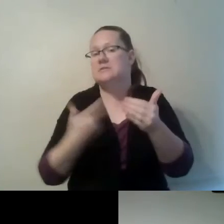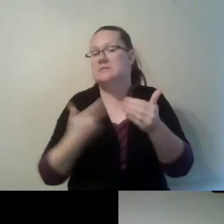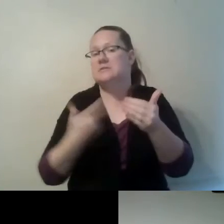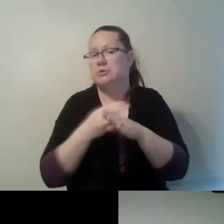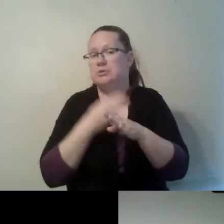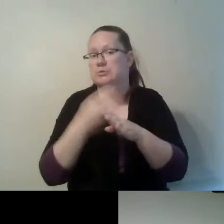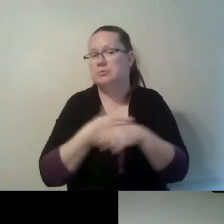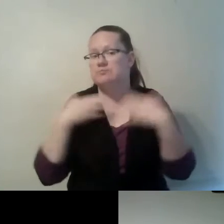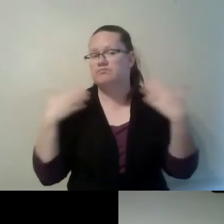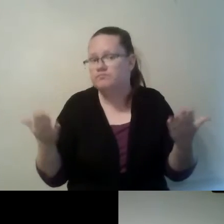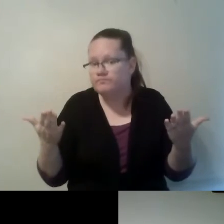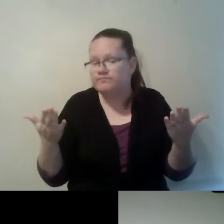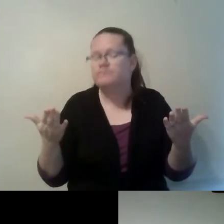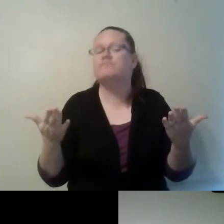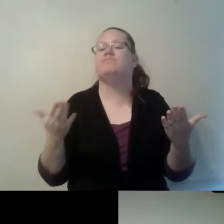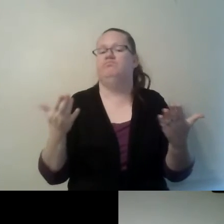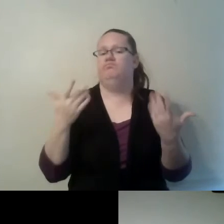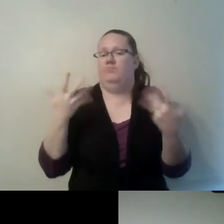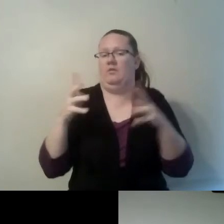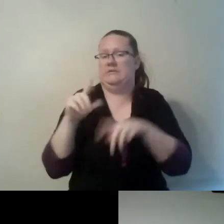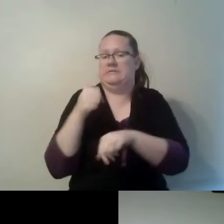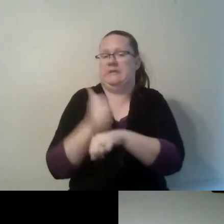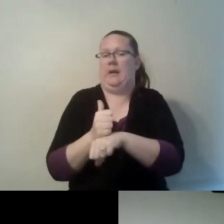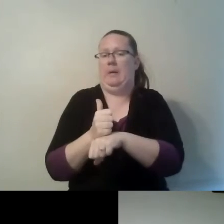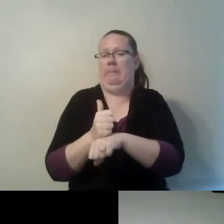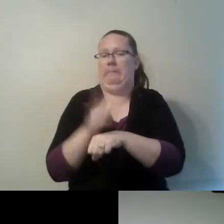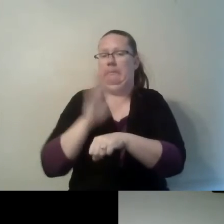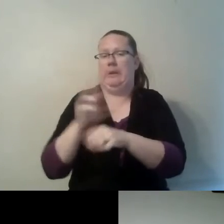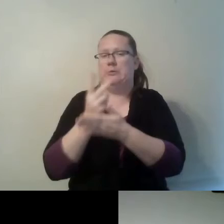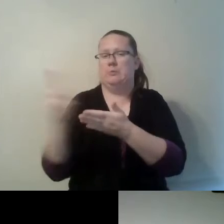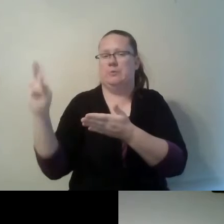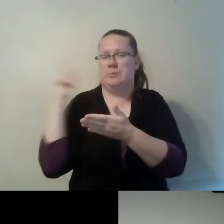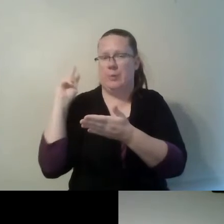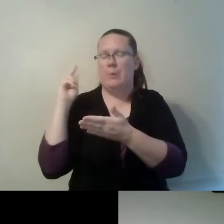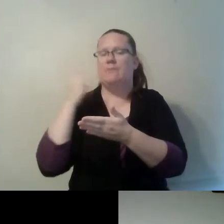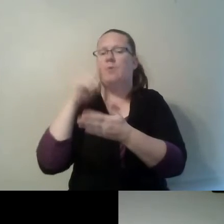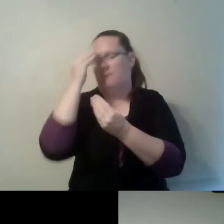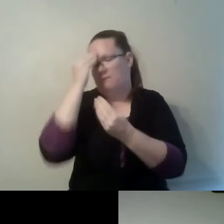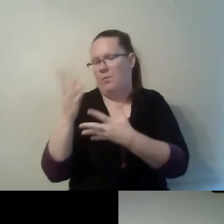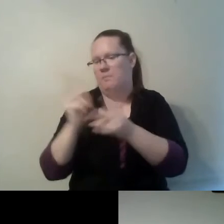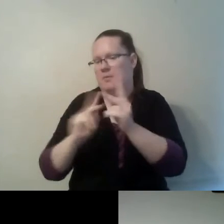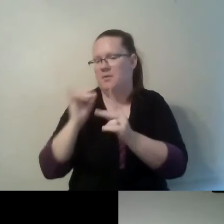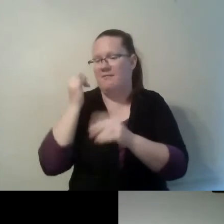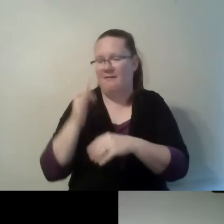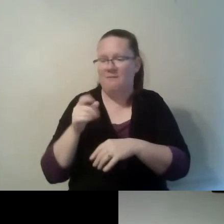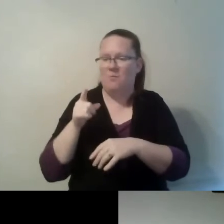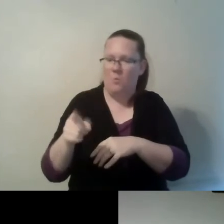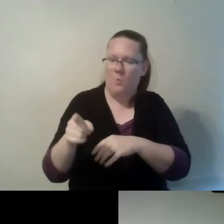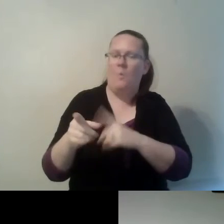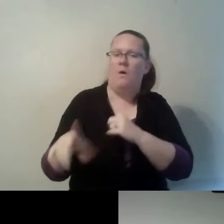is the one that was set up here a couple weeks ago for letting individuals know if they're COVID positive or